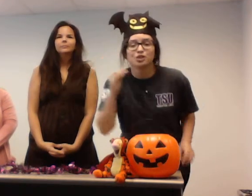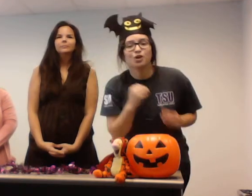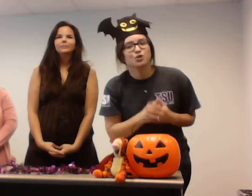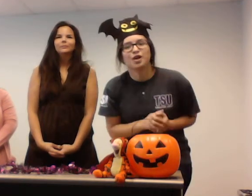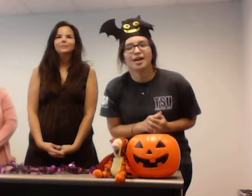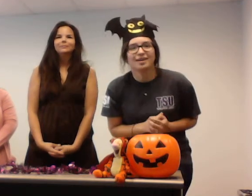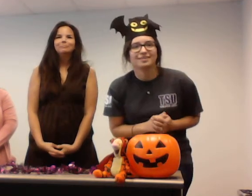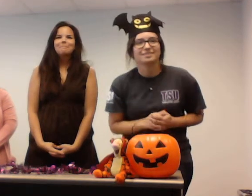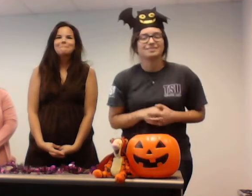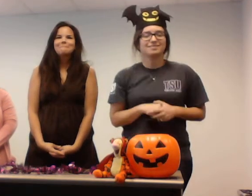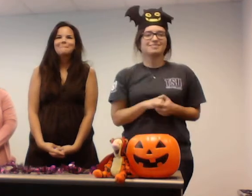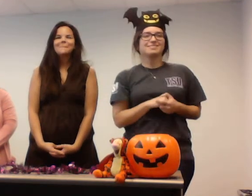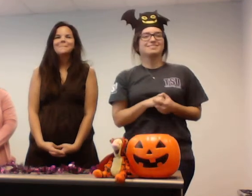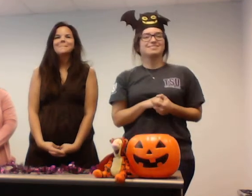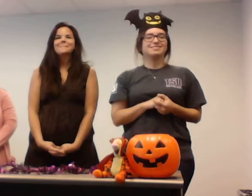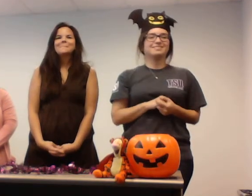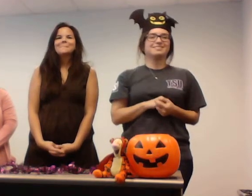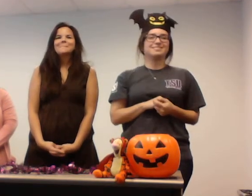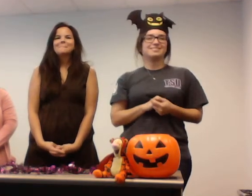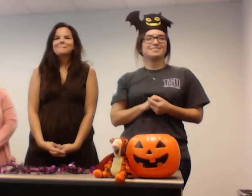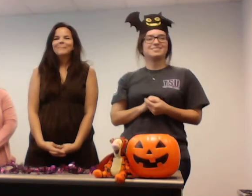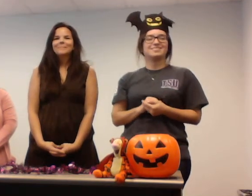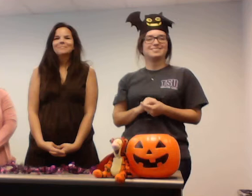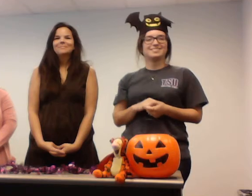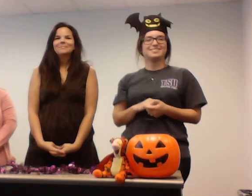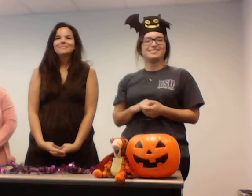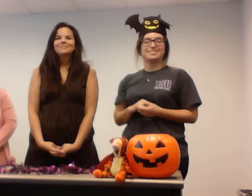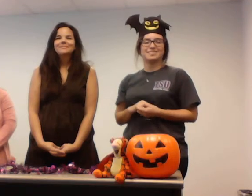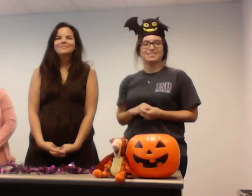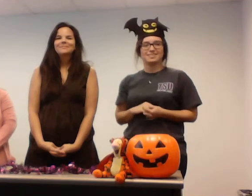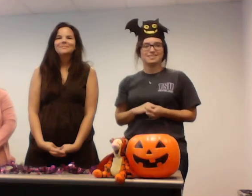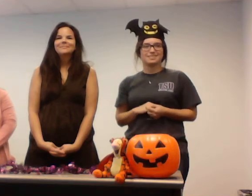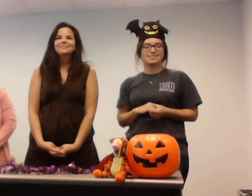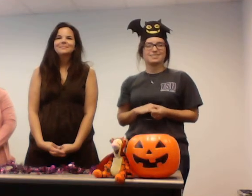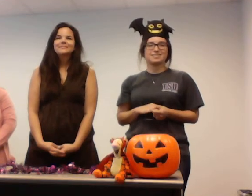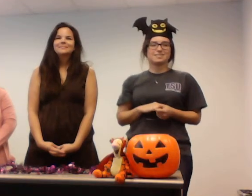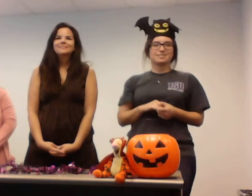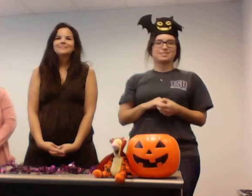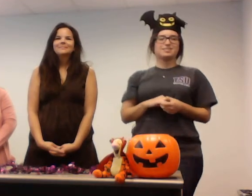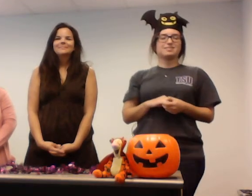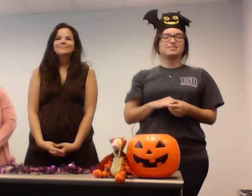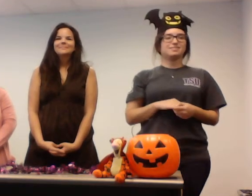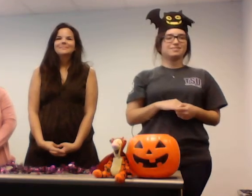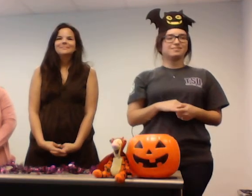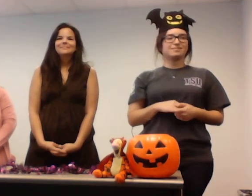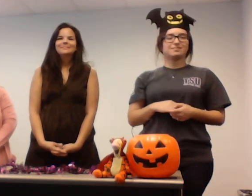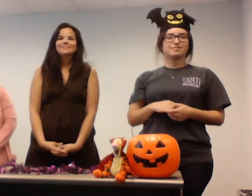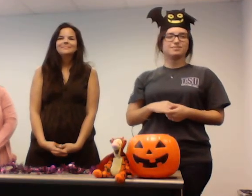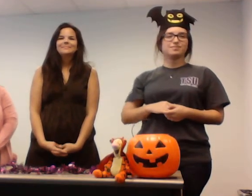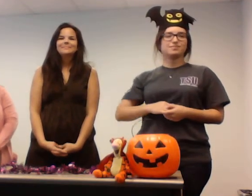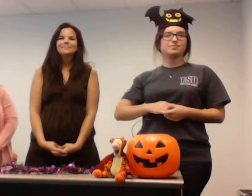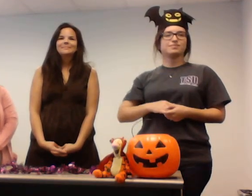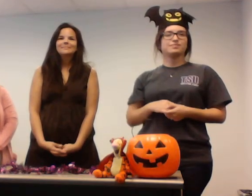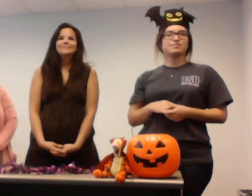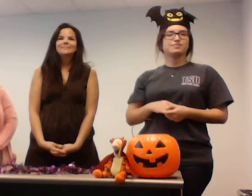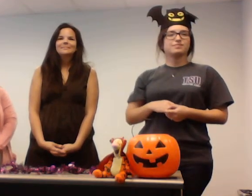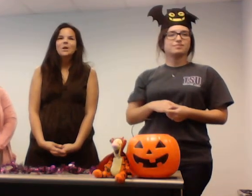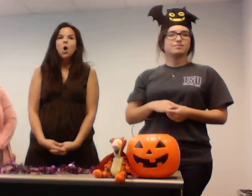on your head. What stops them is water, so ask for a glass. Then pour it around so the goblins get past.